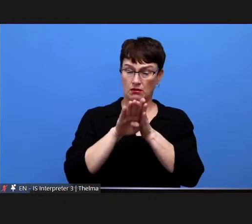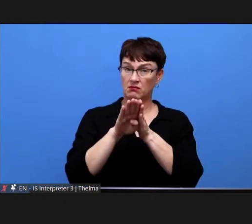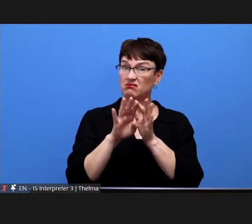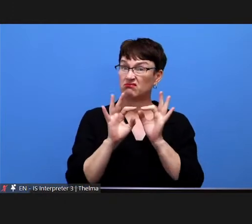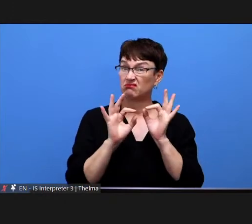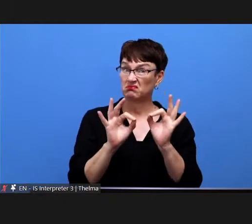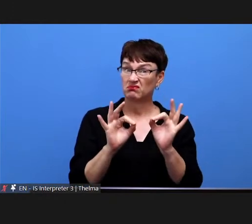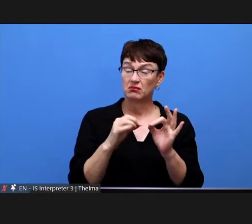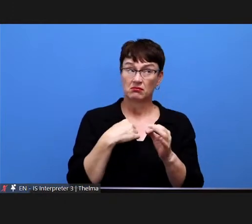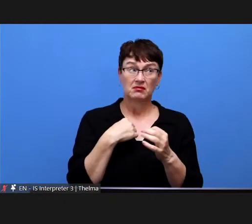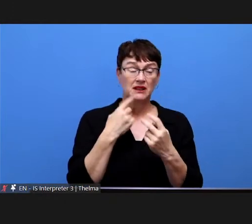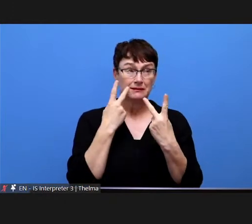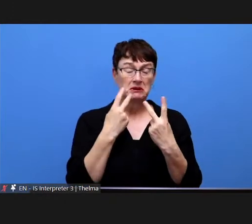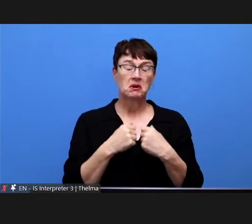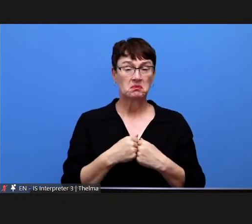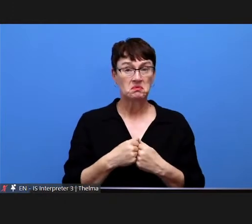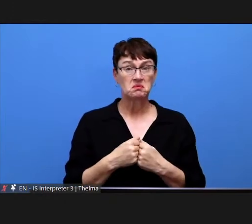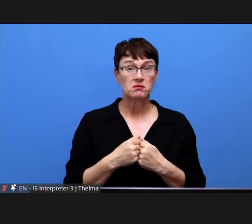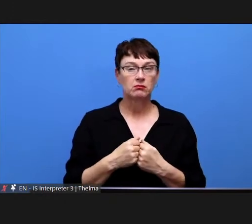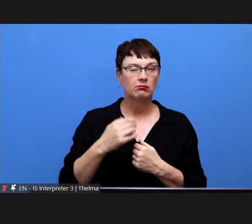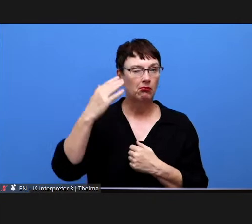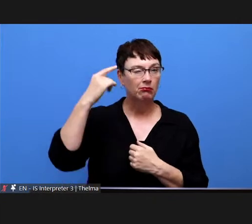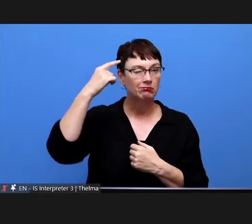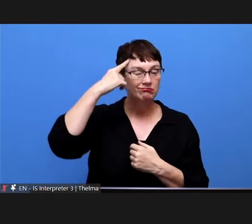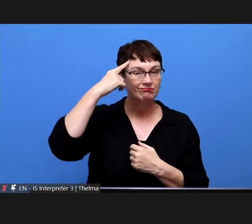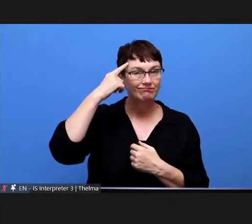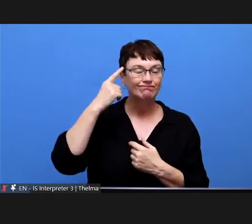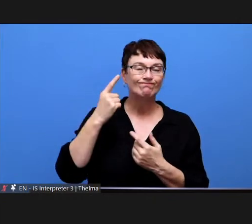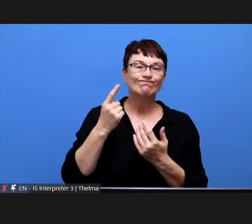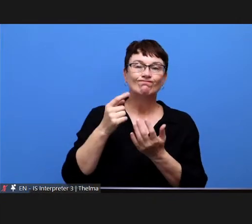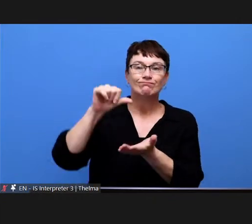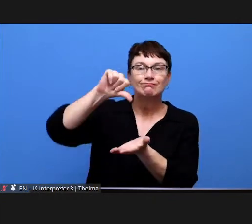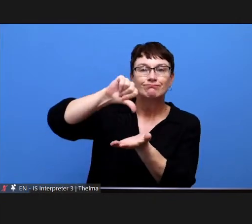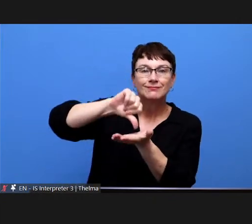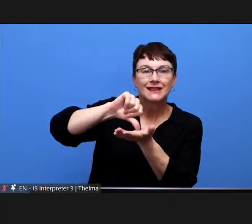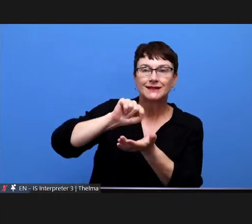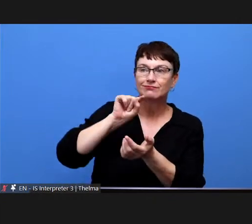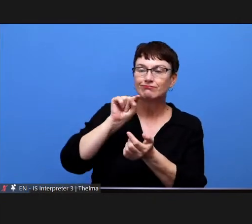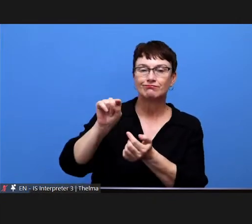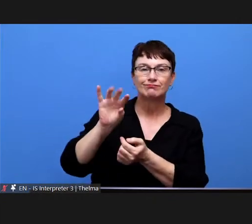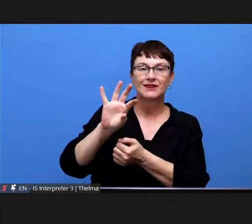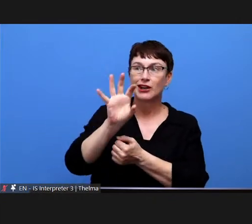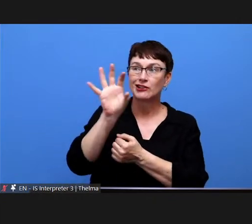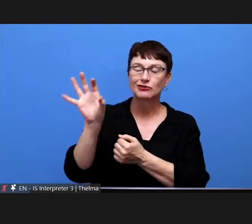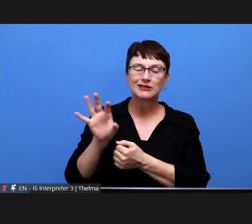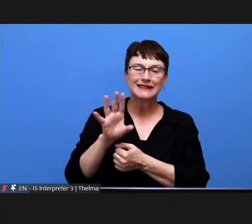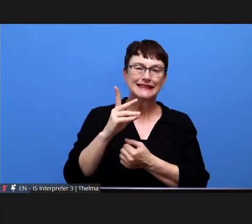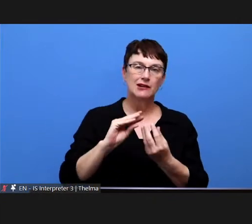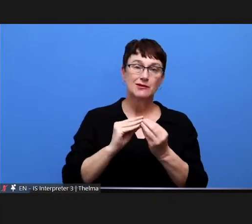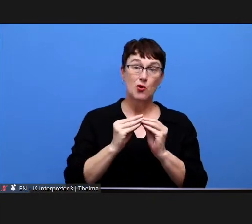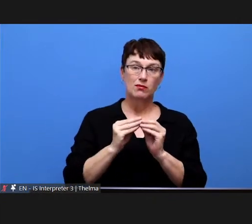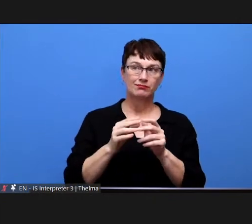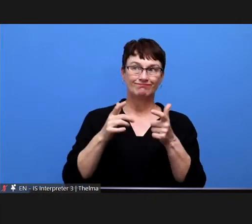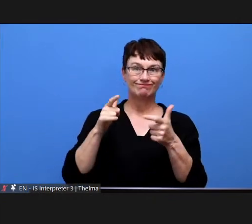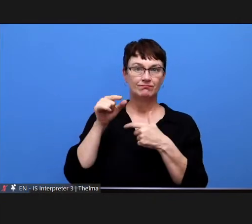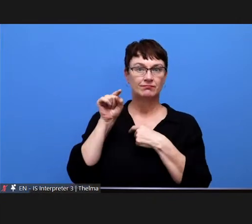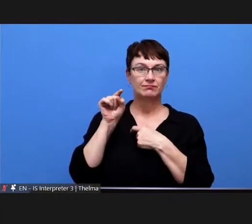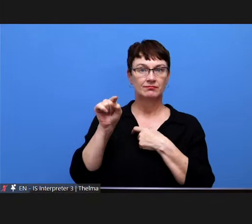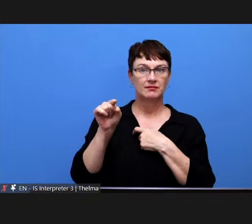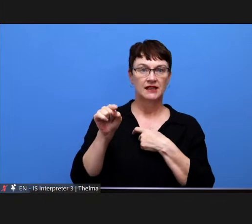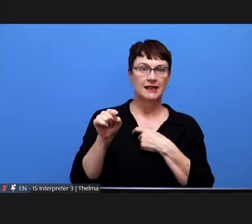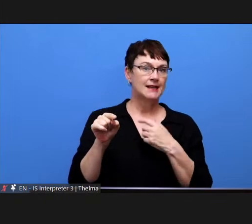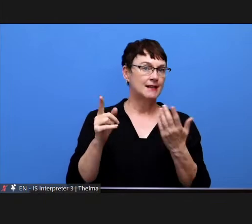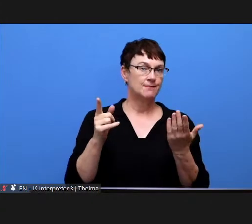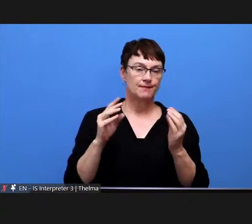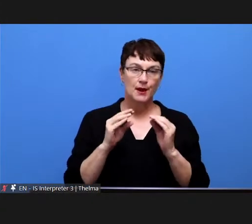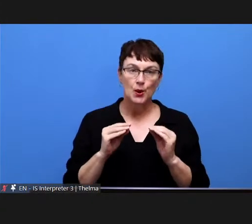of, city and town are facing in terms of capacity, in terms of financial